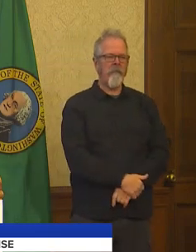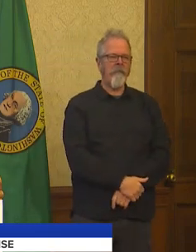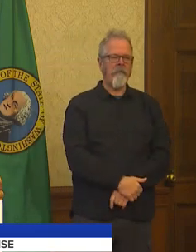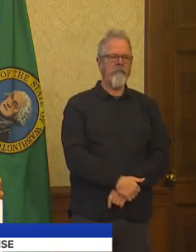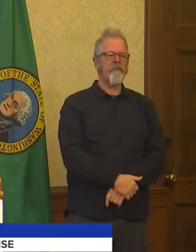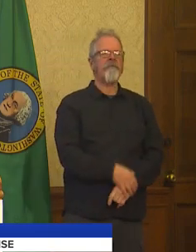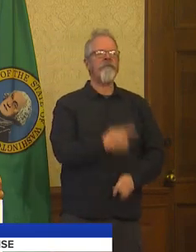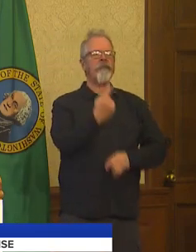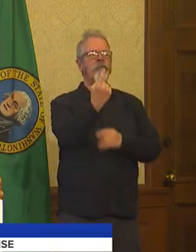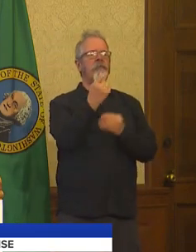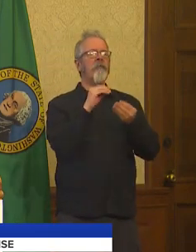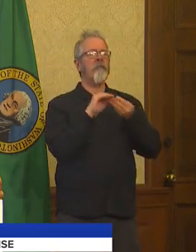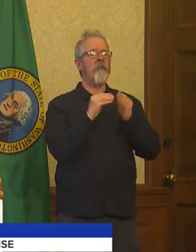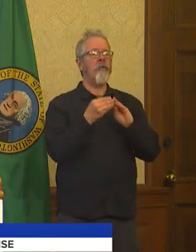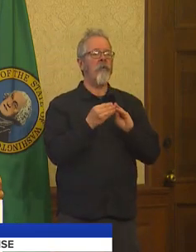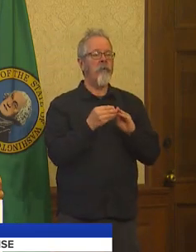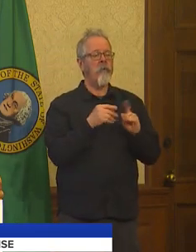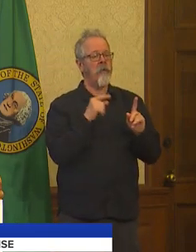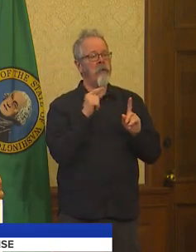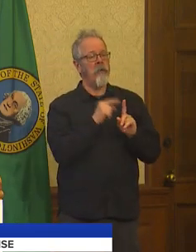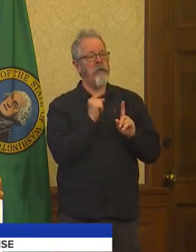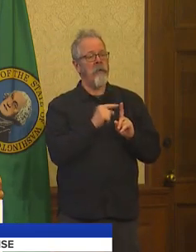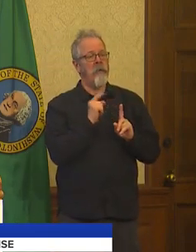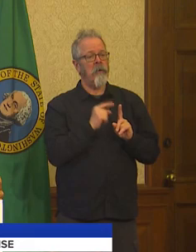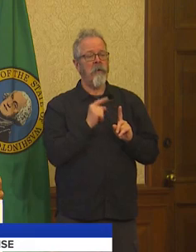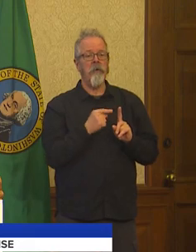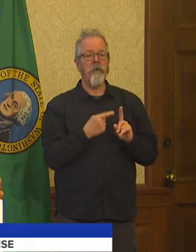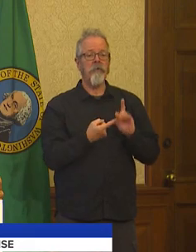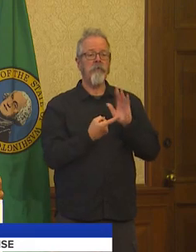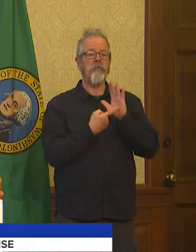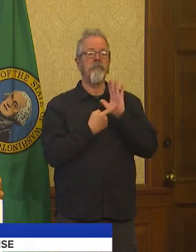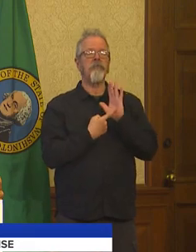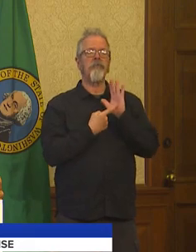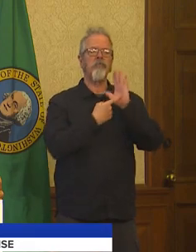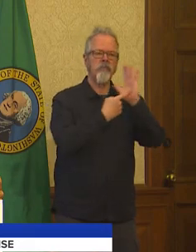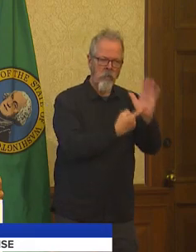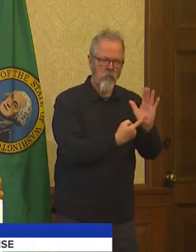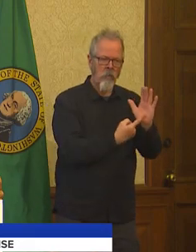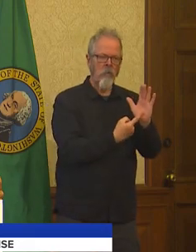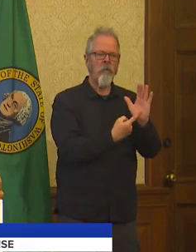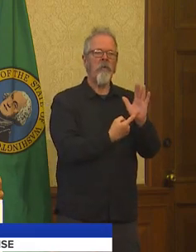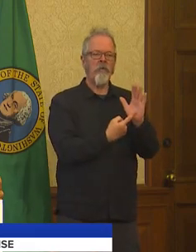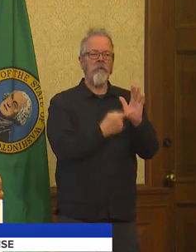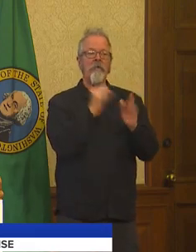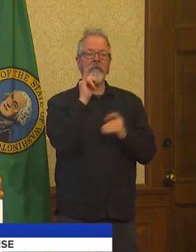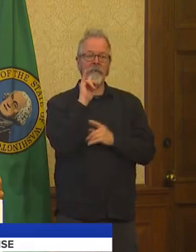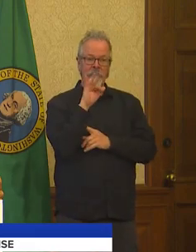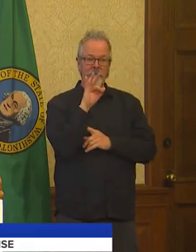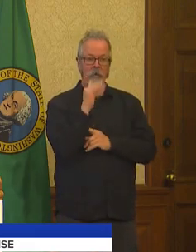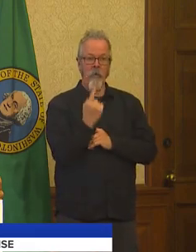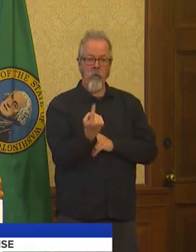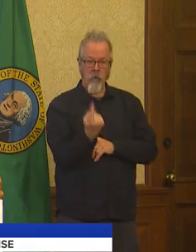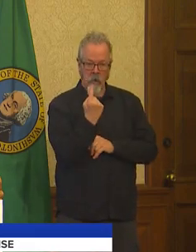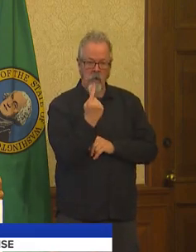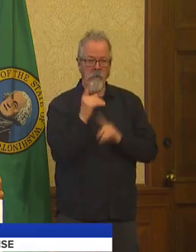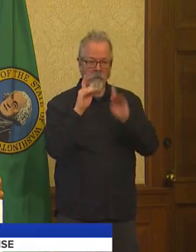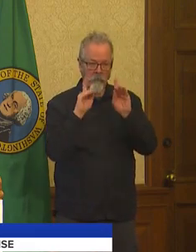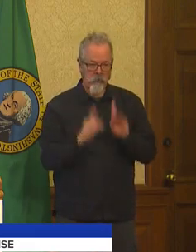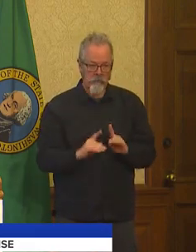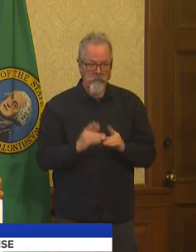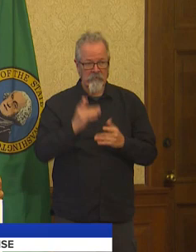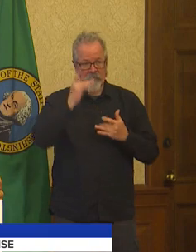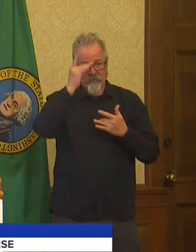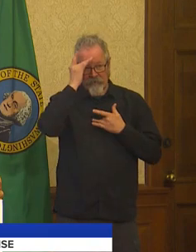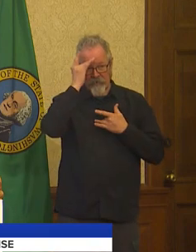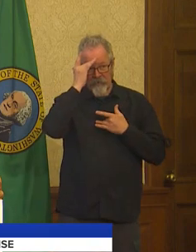determines how many people are infected when one person gets infected. We do not have adequate